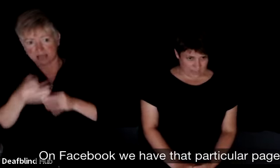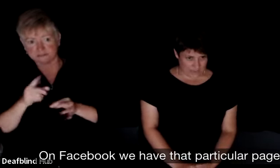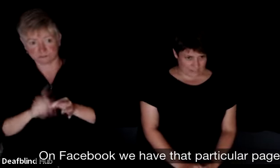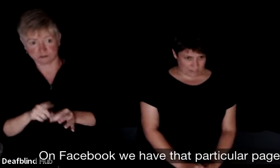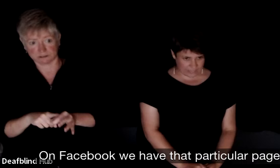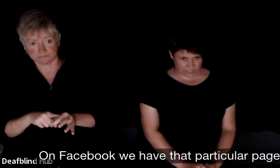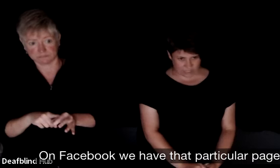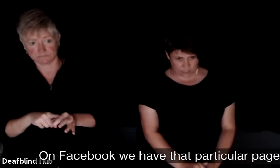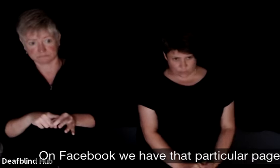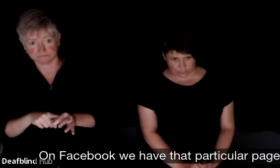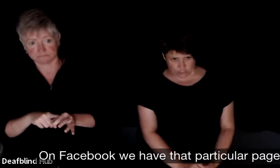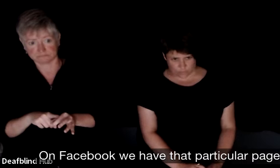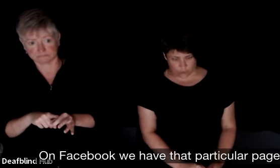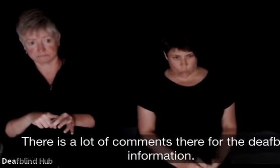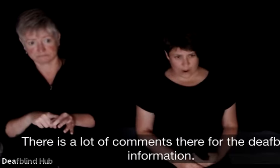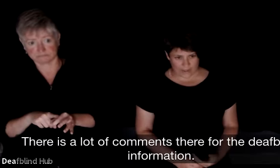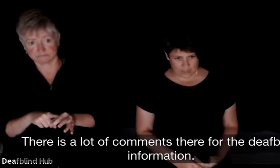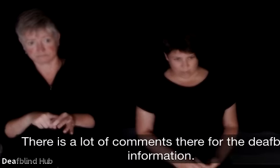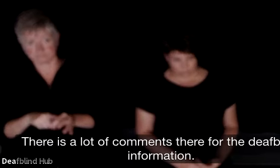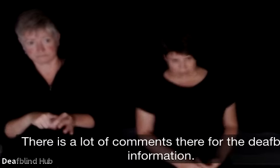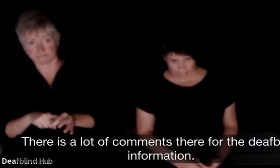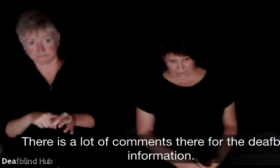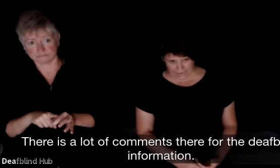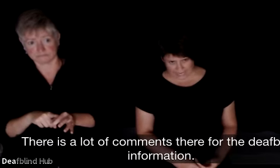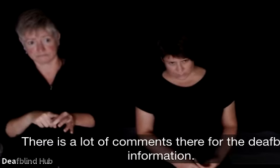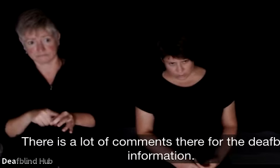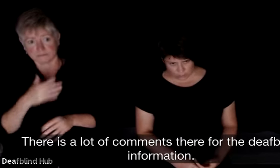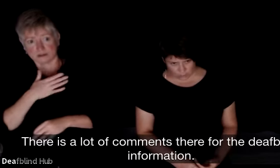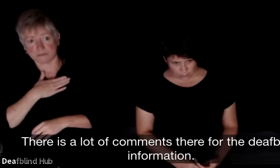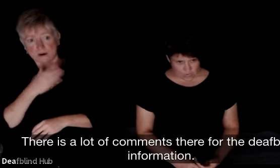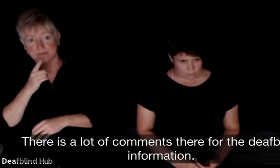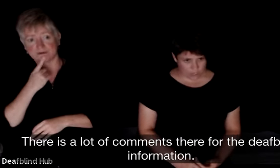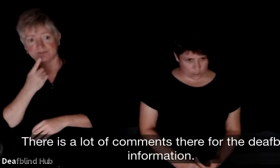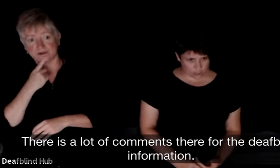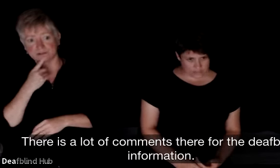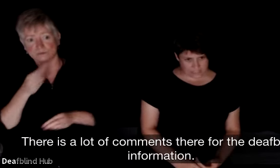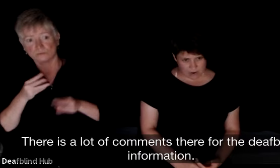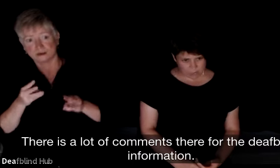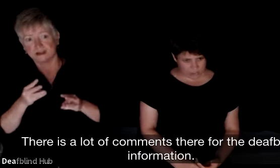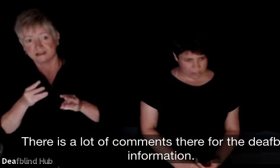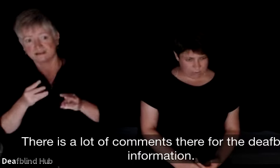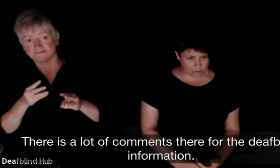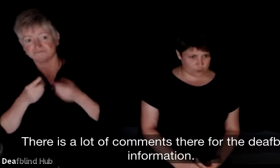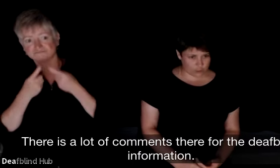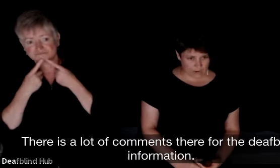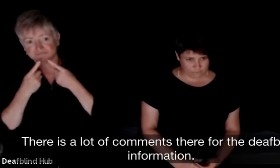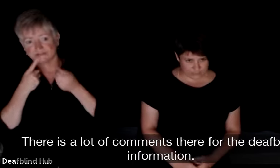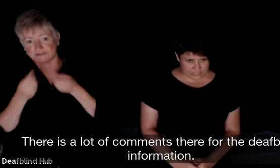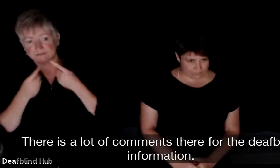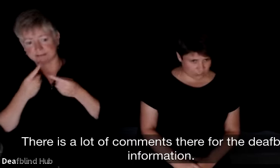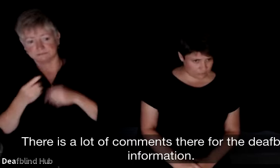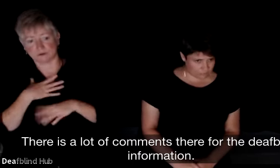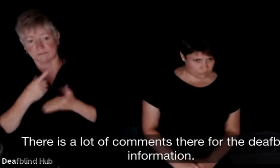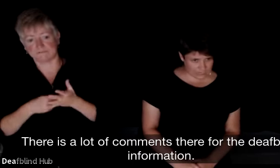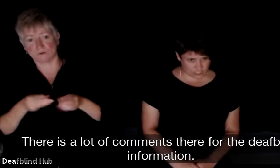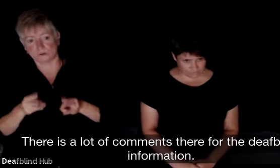And there hasn't been a lot of questions for a while up on that page. But look, that's my preferred way for